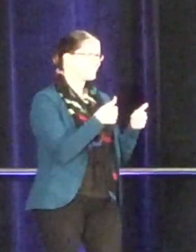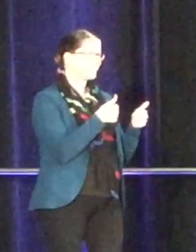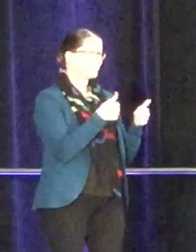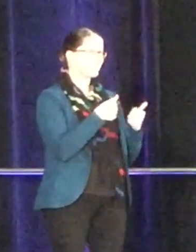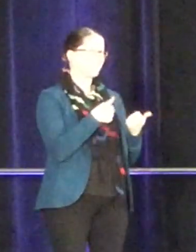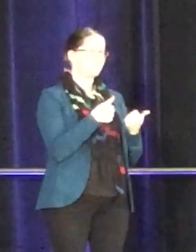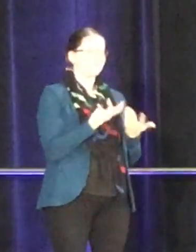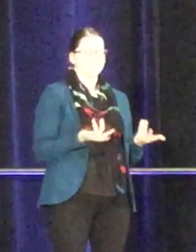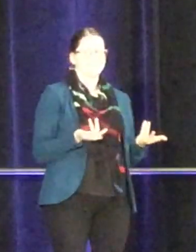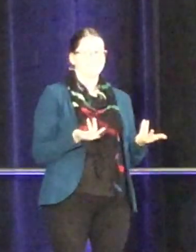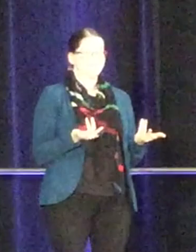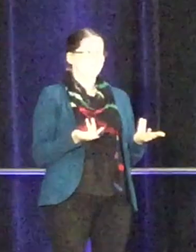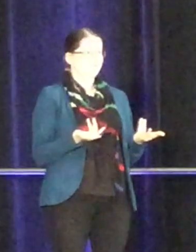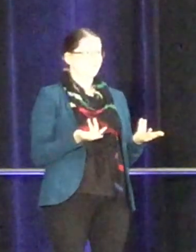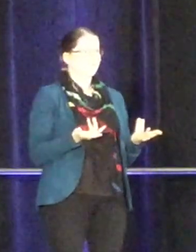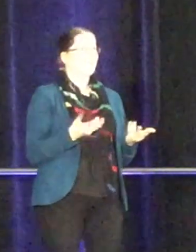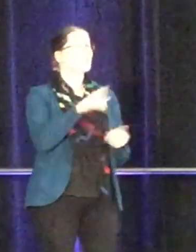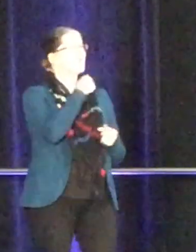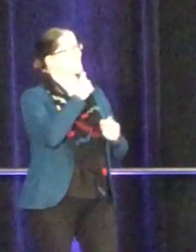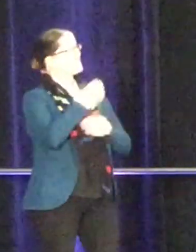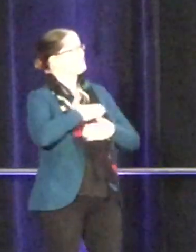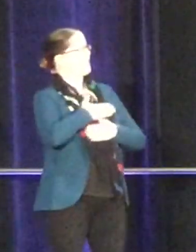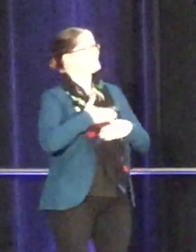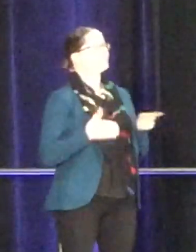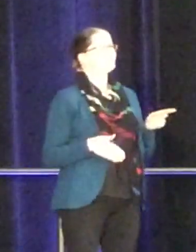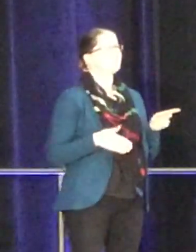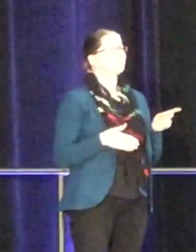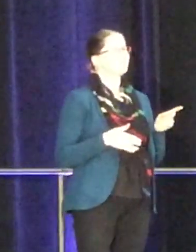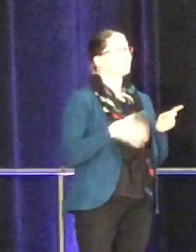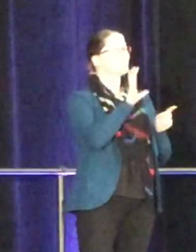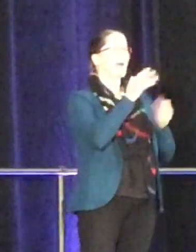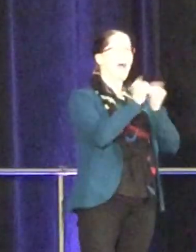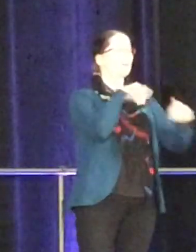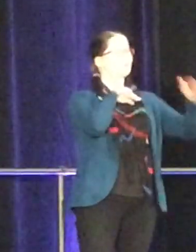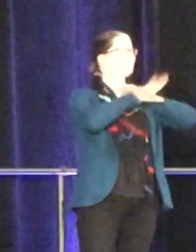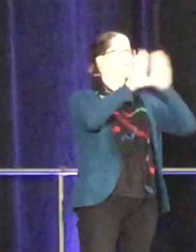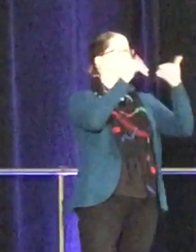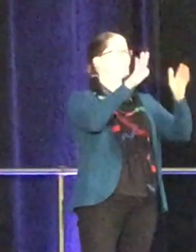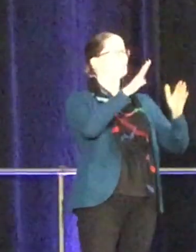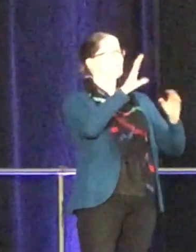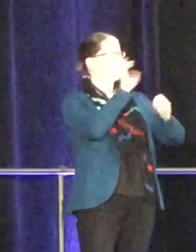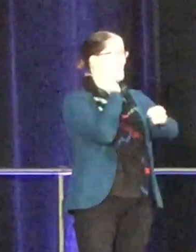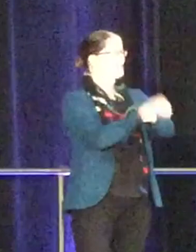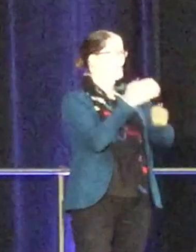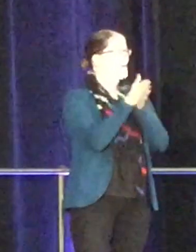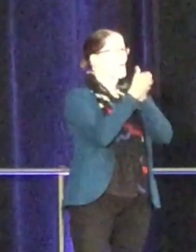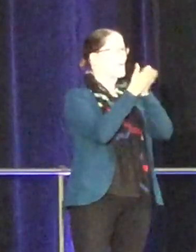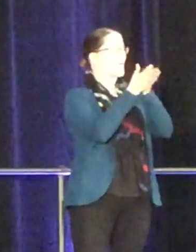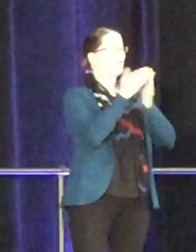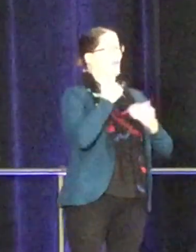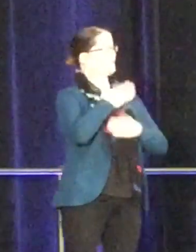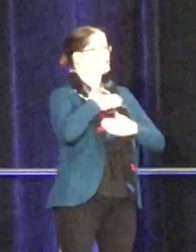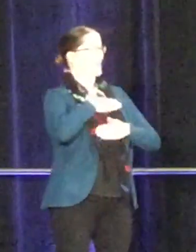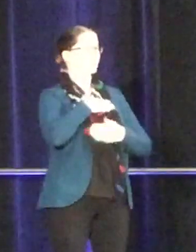This is what we say to them. But how about I am grateful for the cultural greeting that you bring into our classroom? That'll get